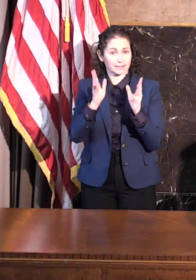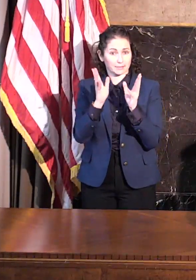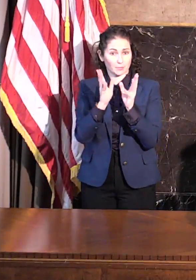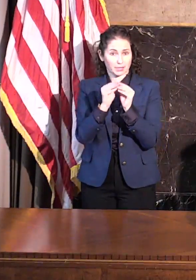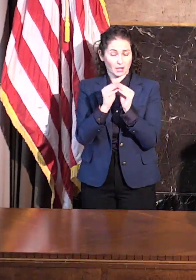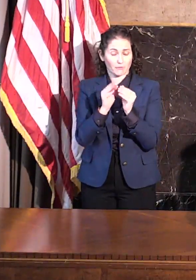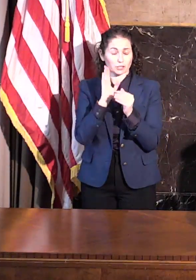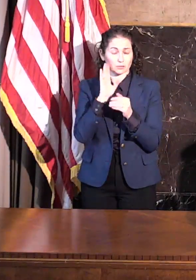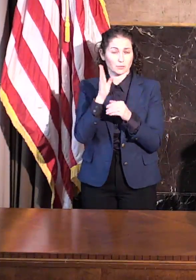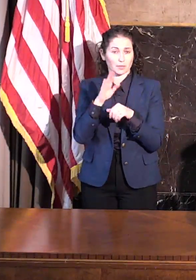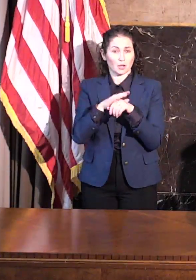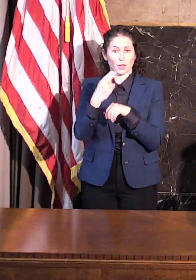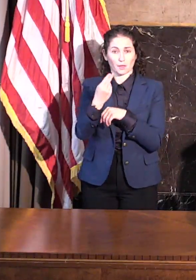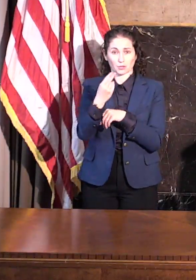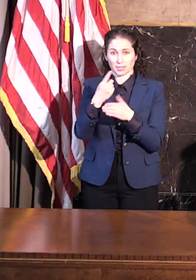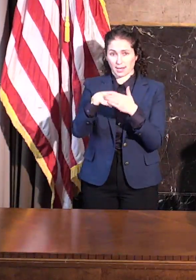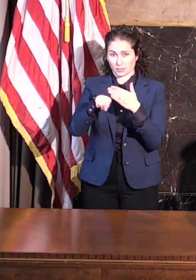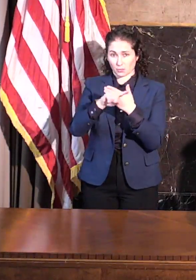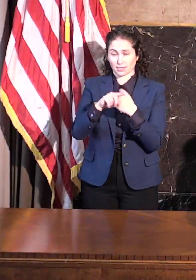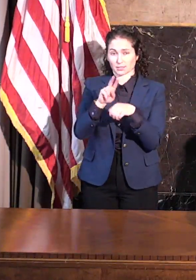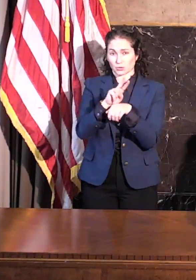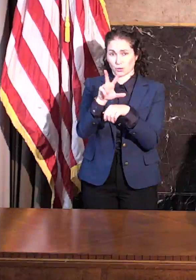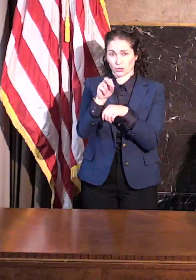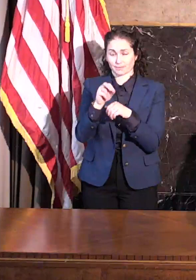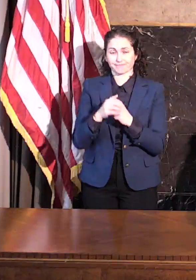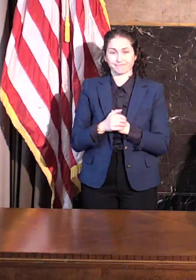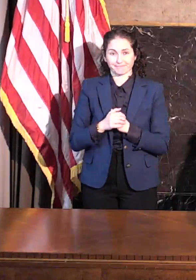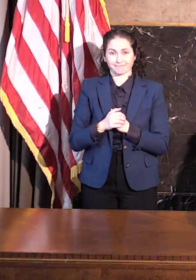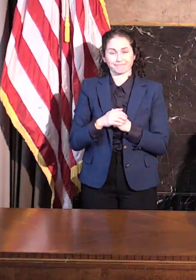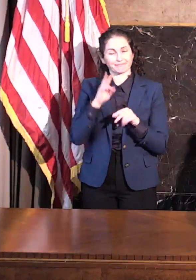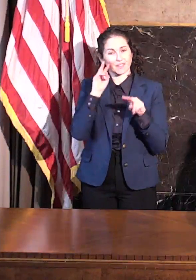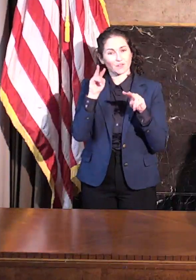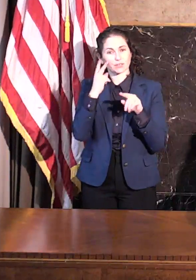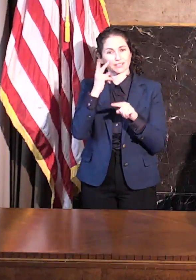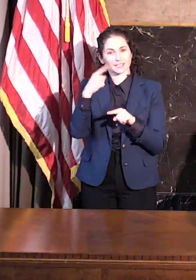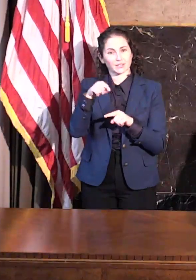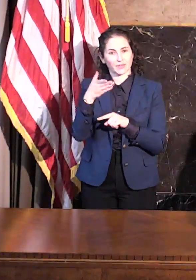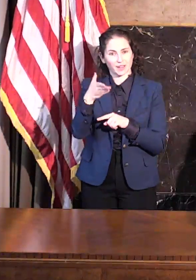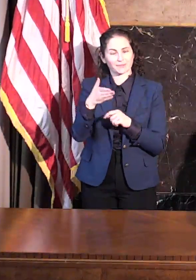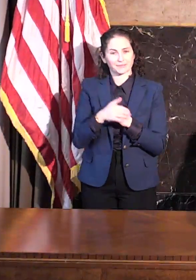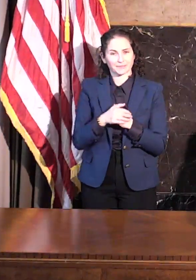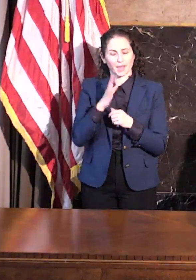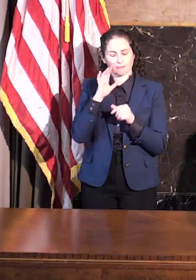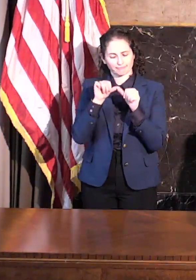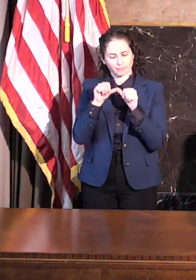constructed, do you feel like when you were putting it together, you should have put more than 2 women on that board?